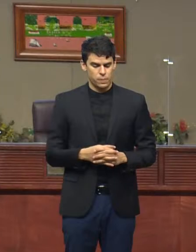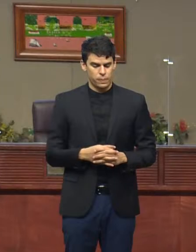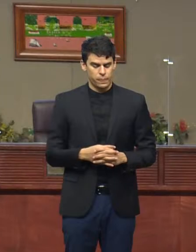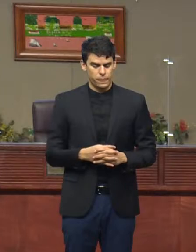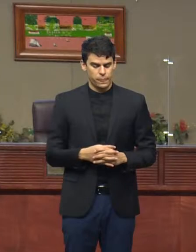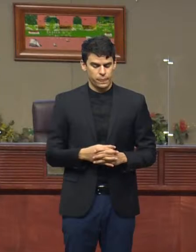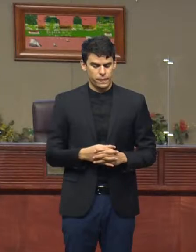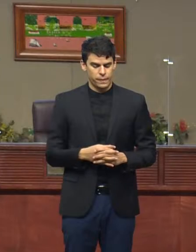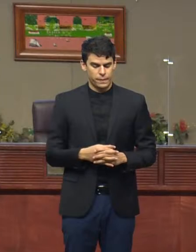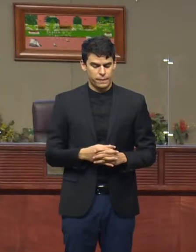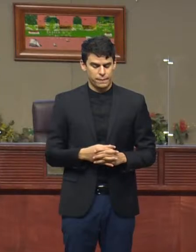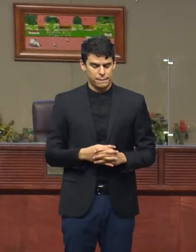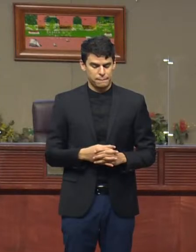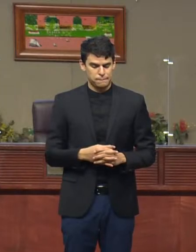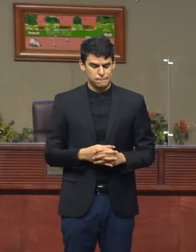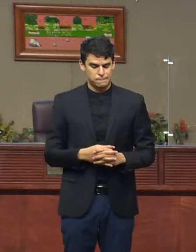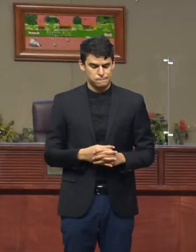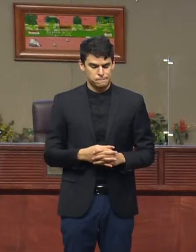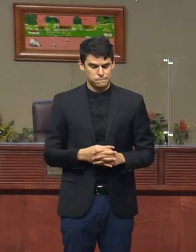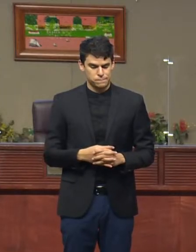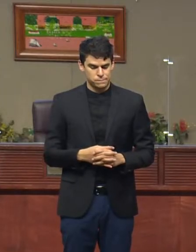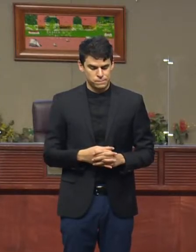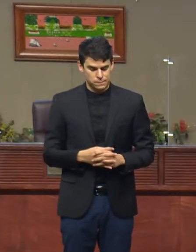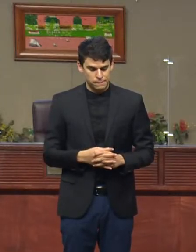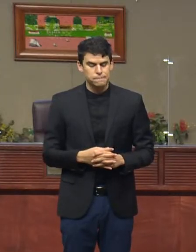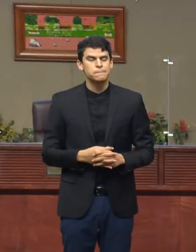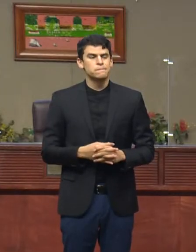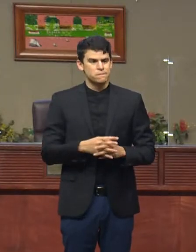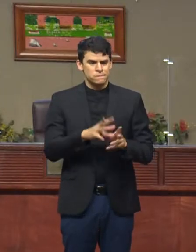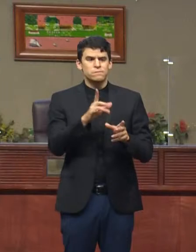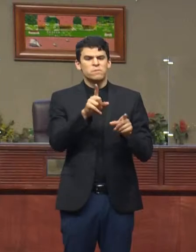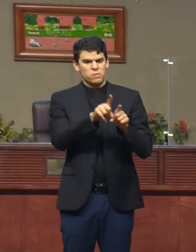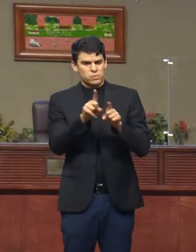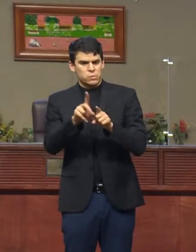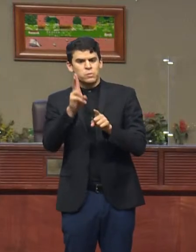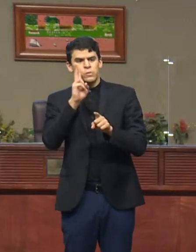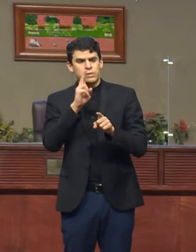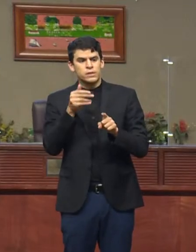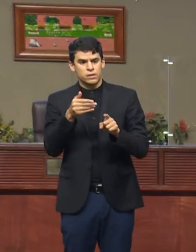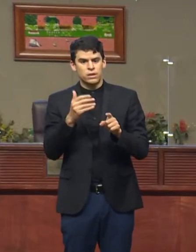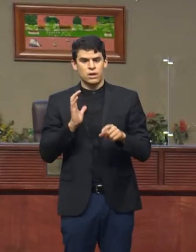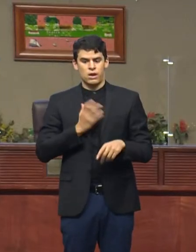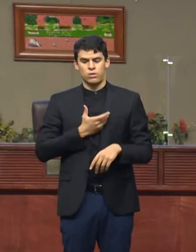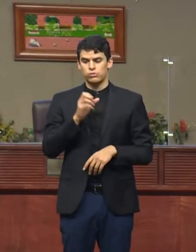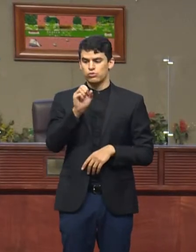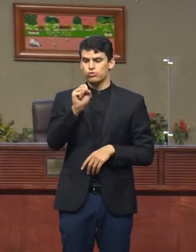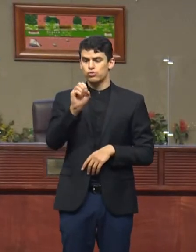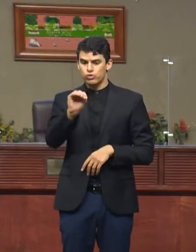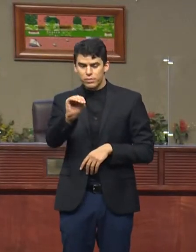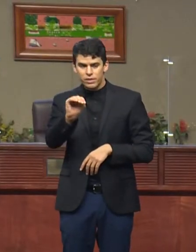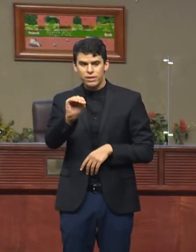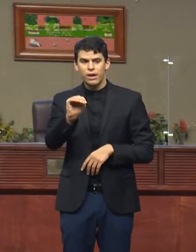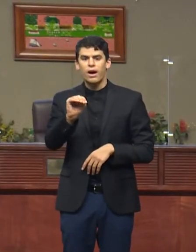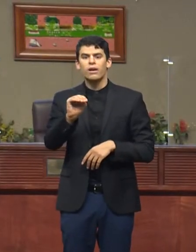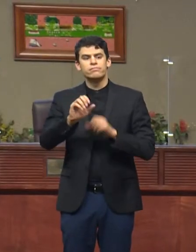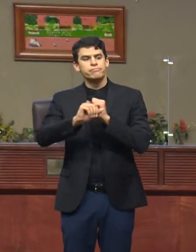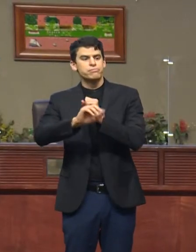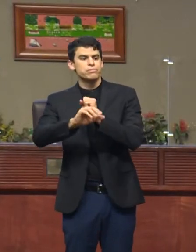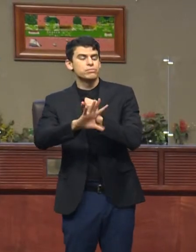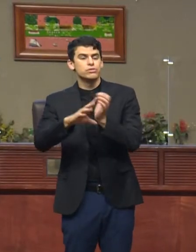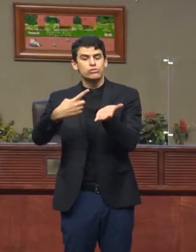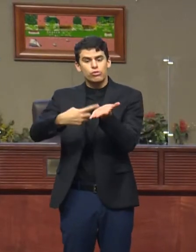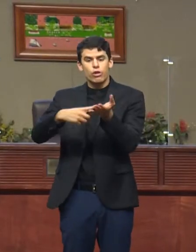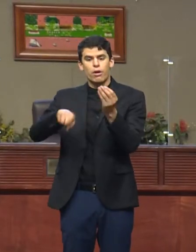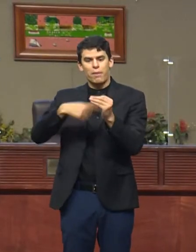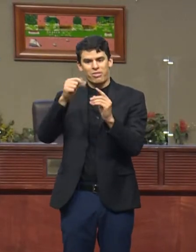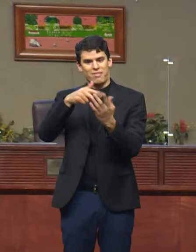communications pieces and that we will put up through social media and otherwise talking about that program.